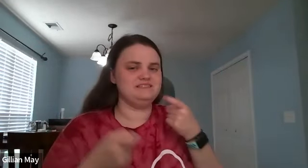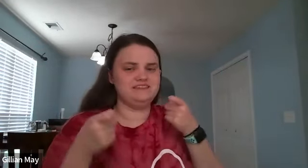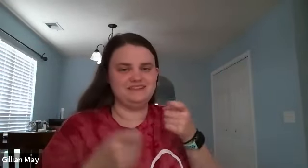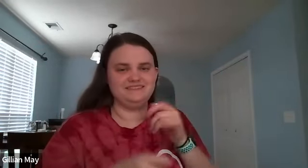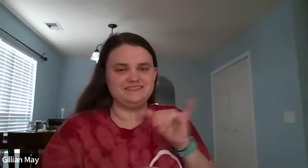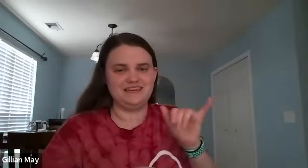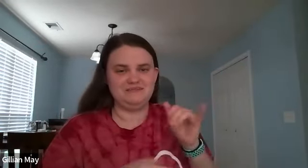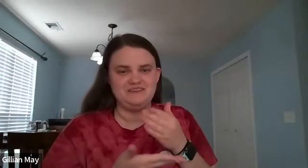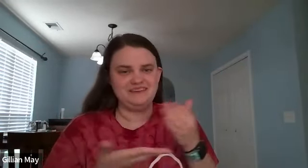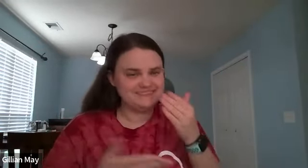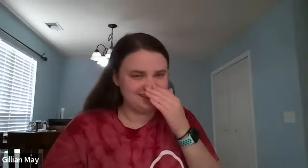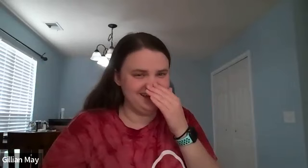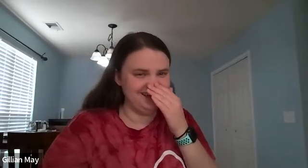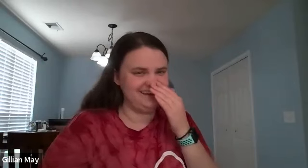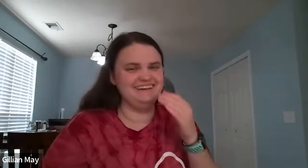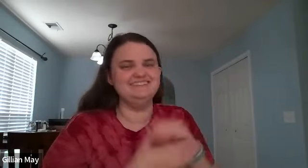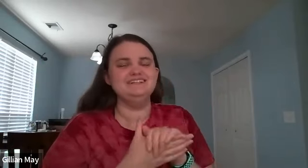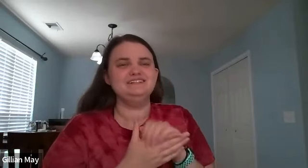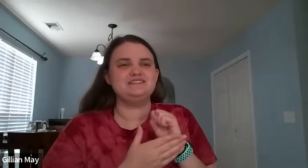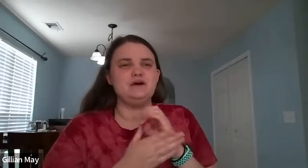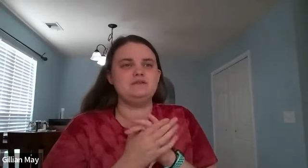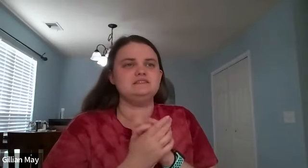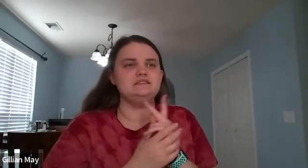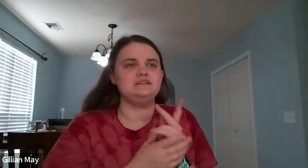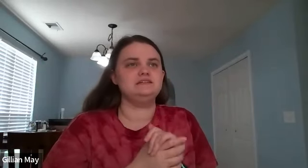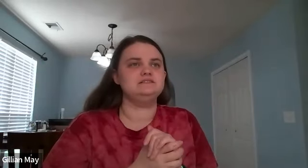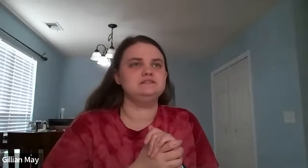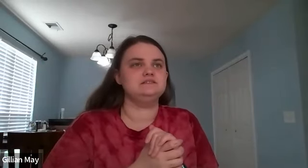give the same things. So let's see.